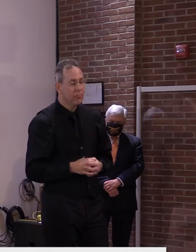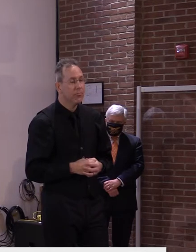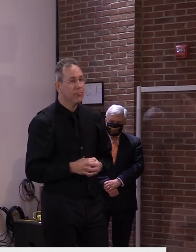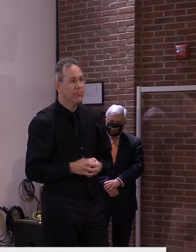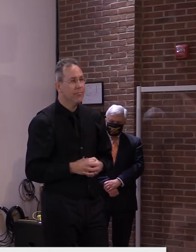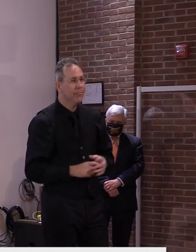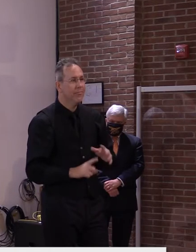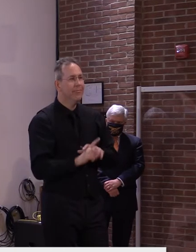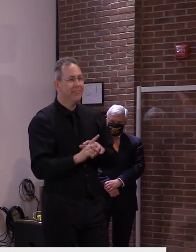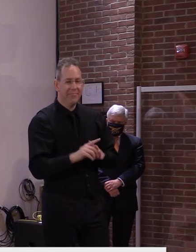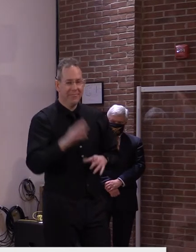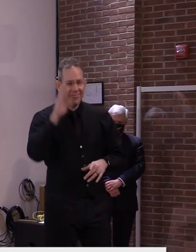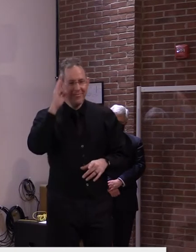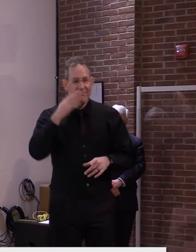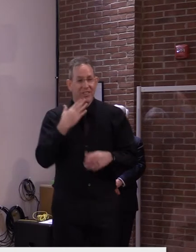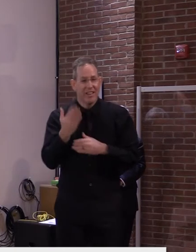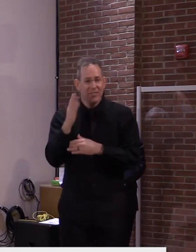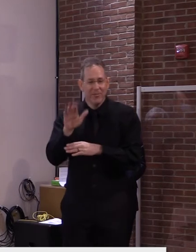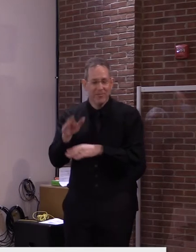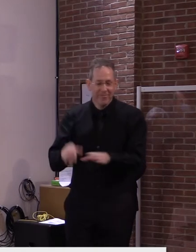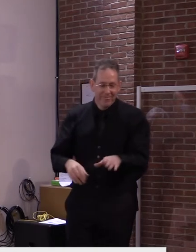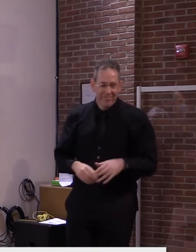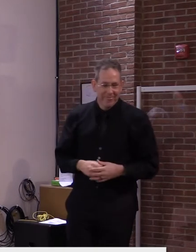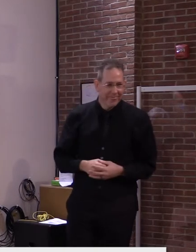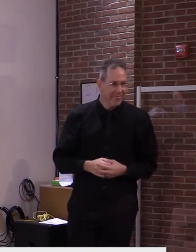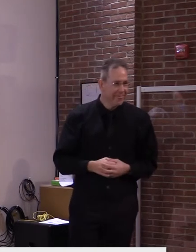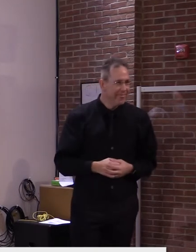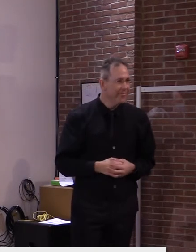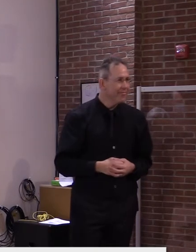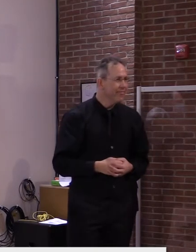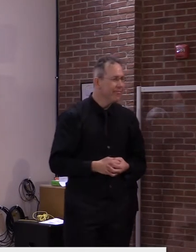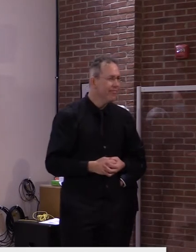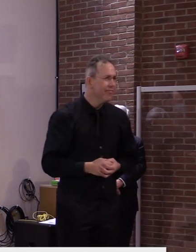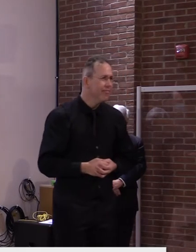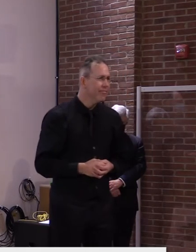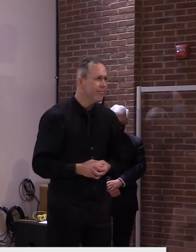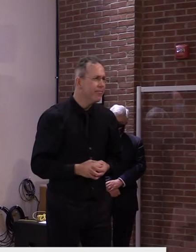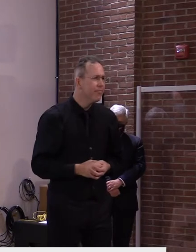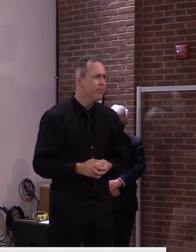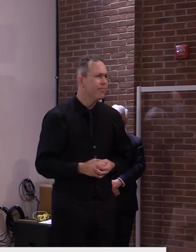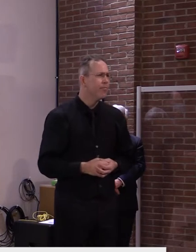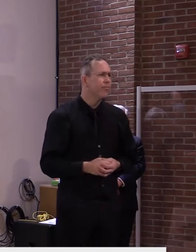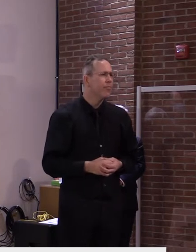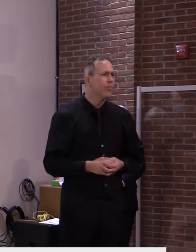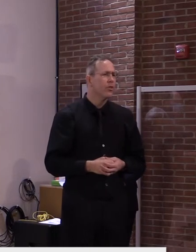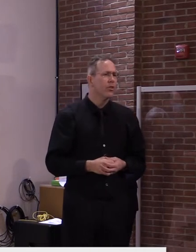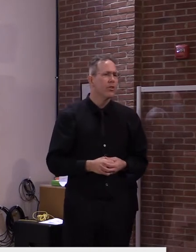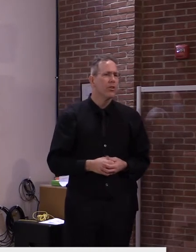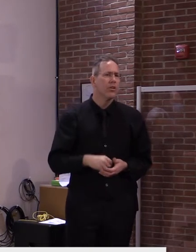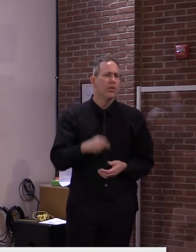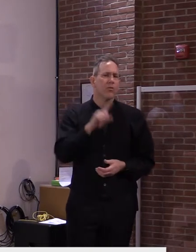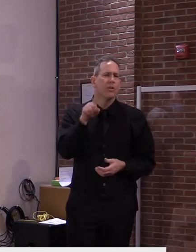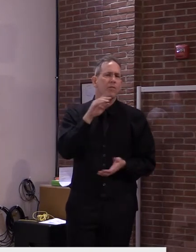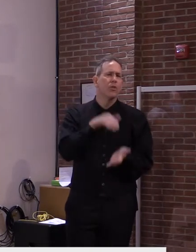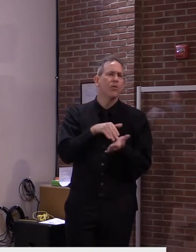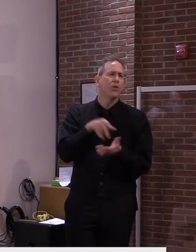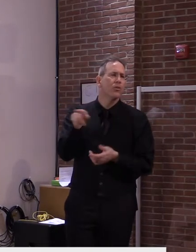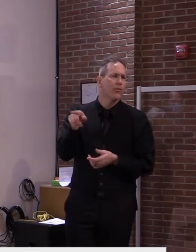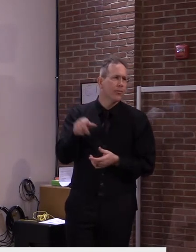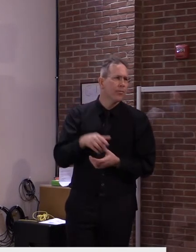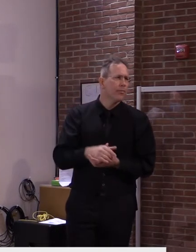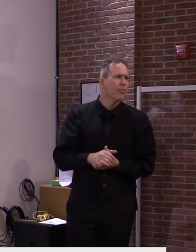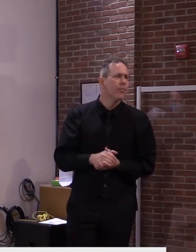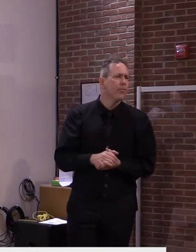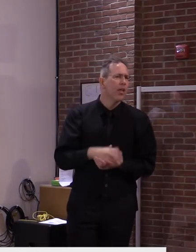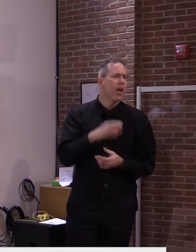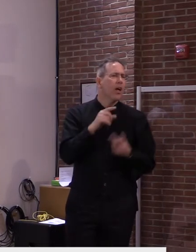Good afternoon. This is a question presumably for Dr. Levine and perhaps for Secretary Smith, and it relates a bit